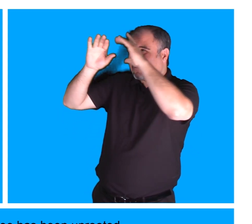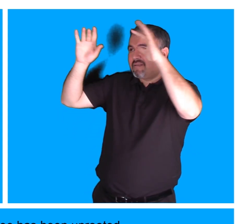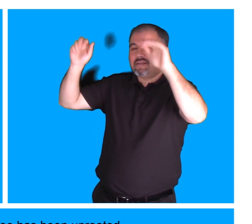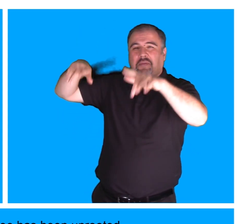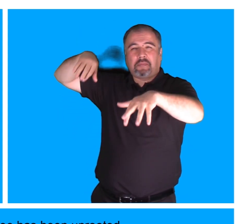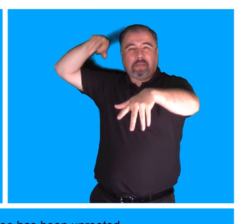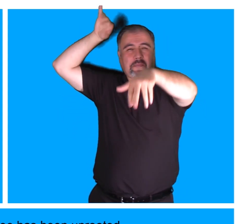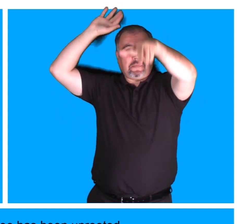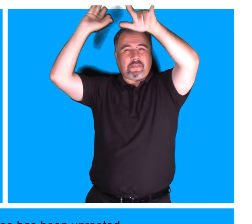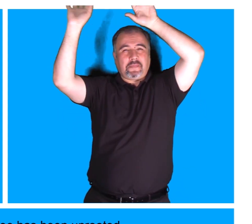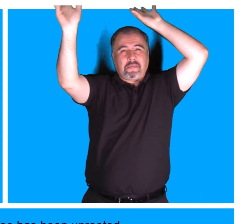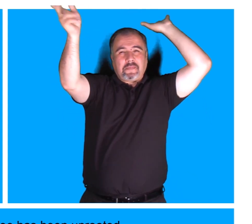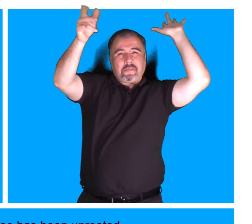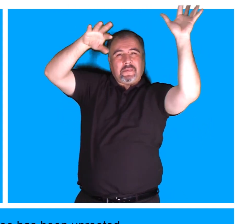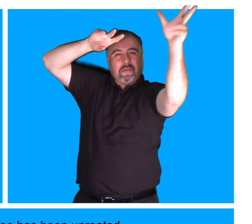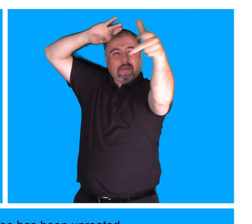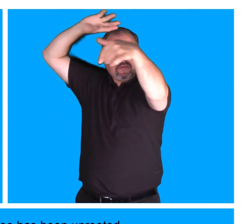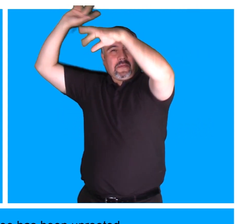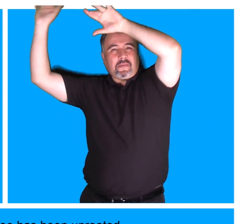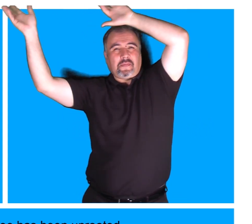of arms moving around.